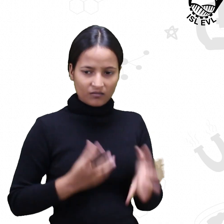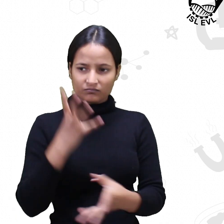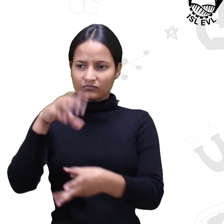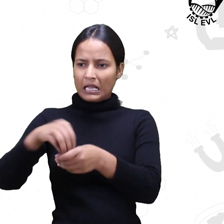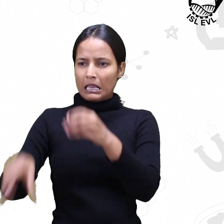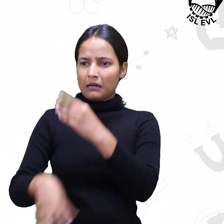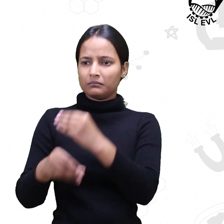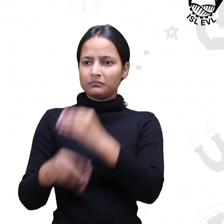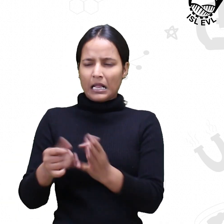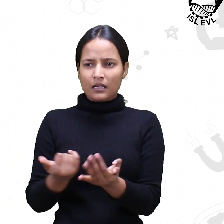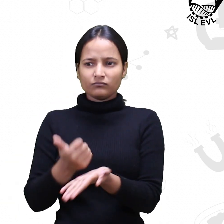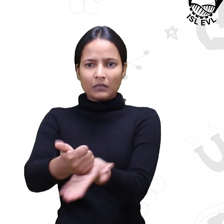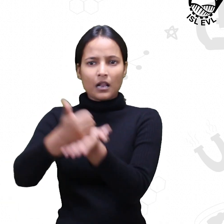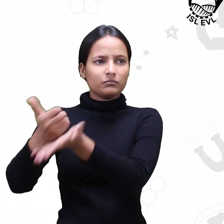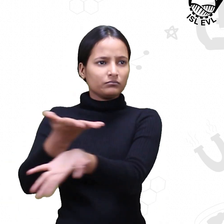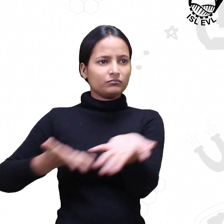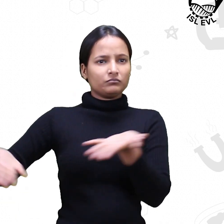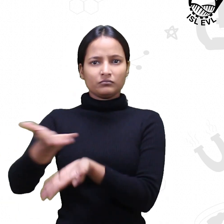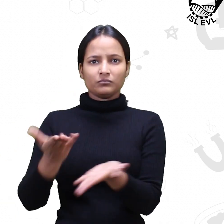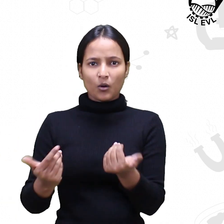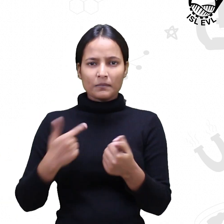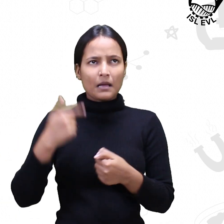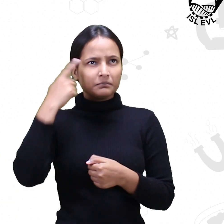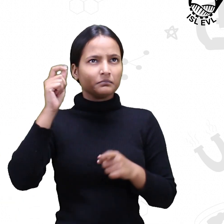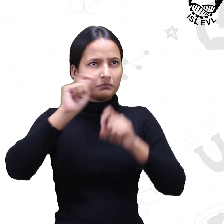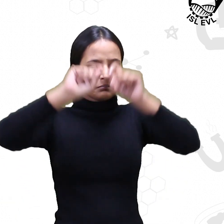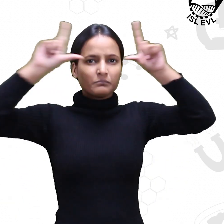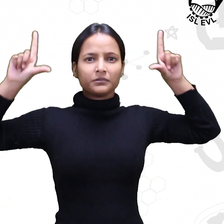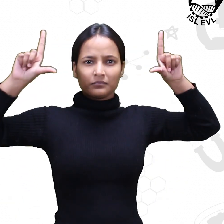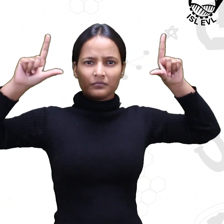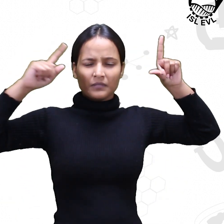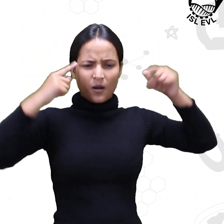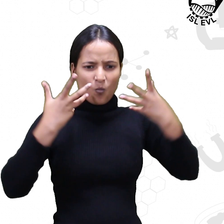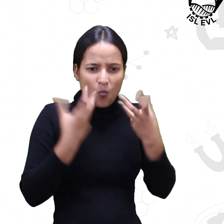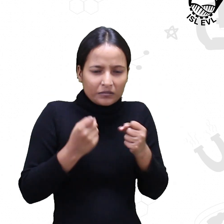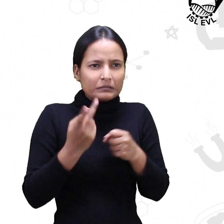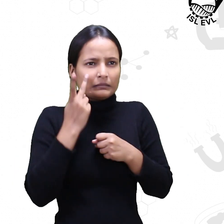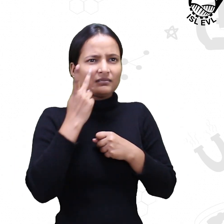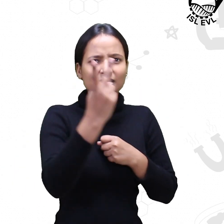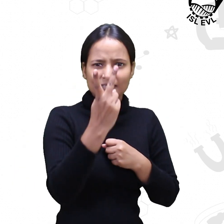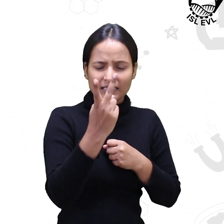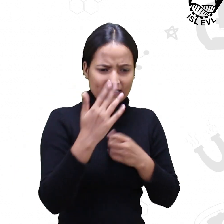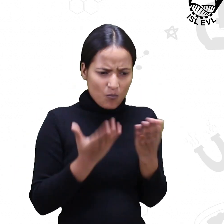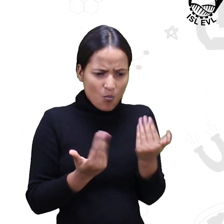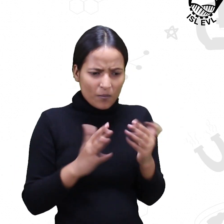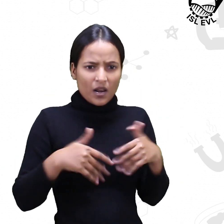others who are purely scientists in their training is that I always like to see the big picture in mind. I always like to see how this